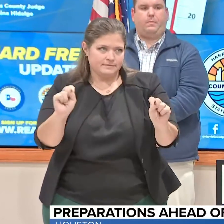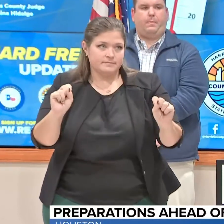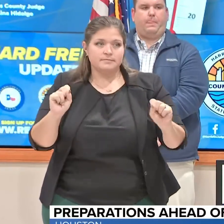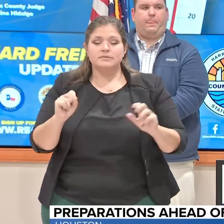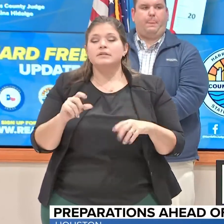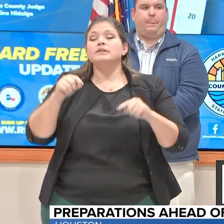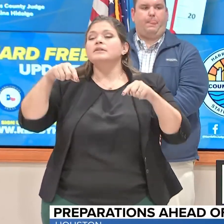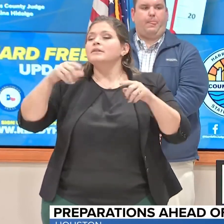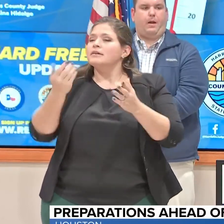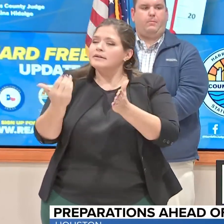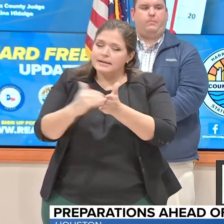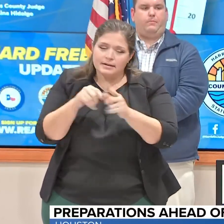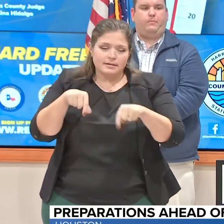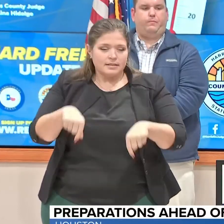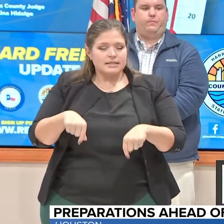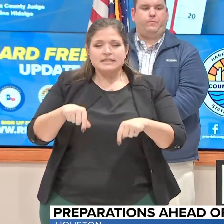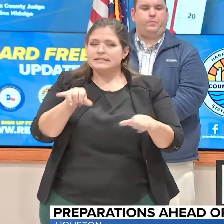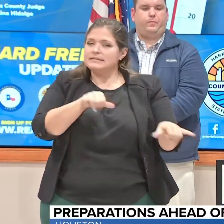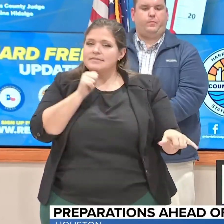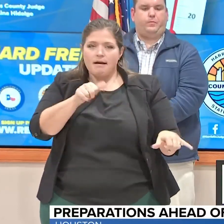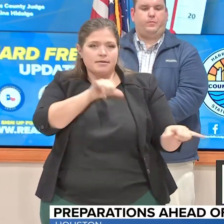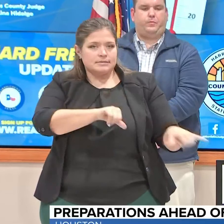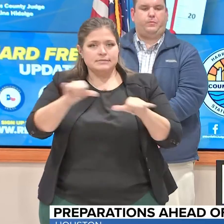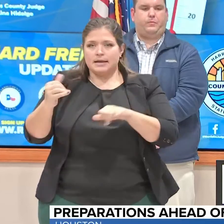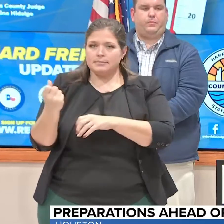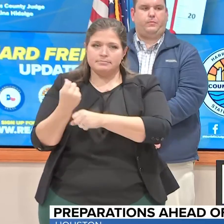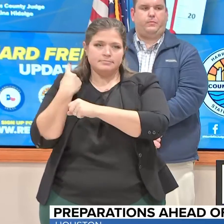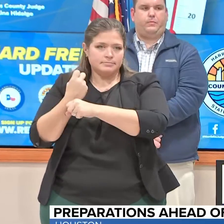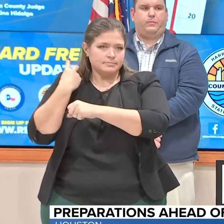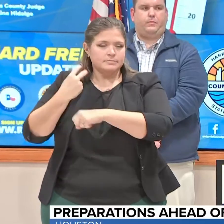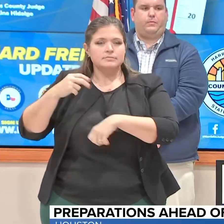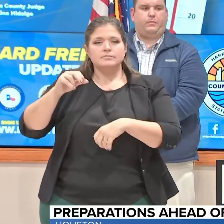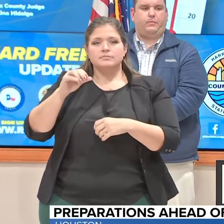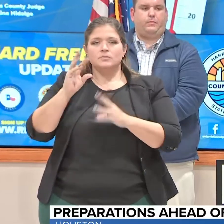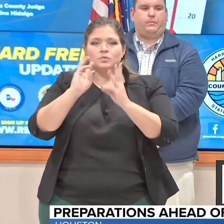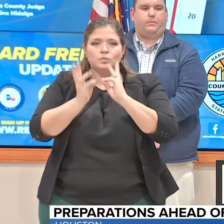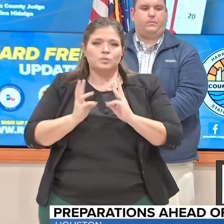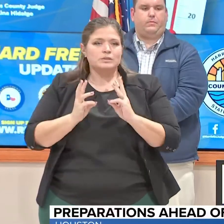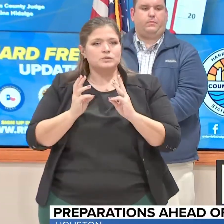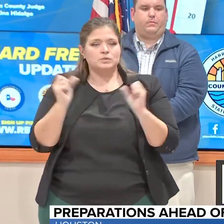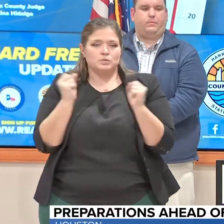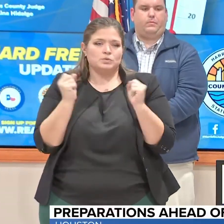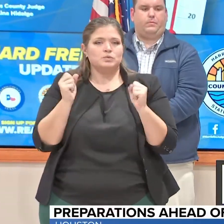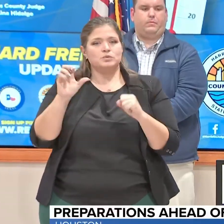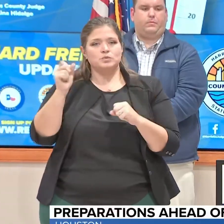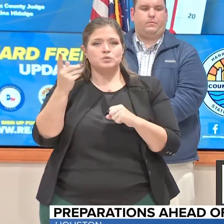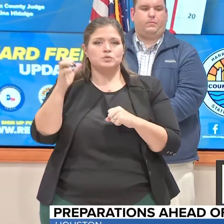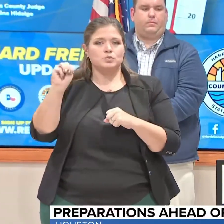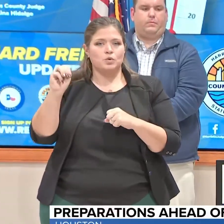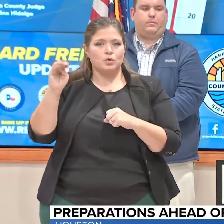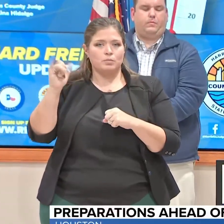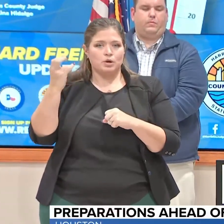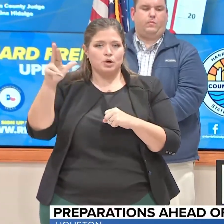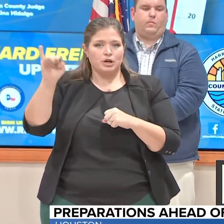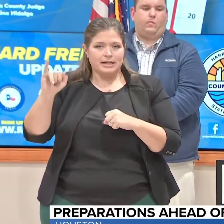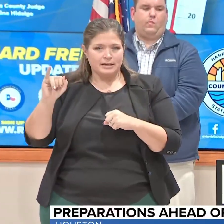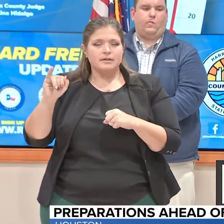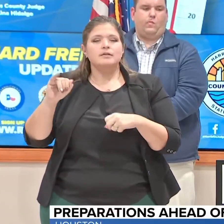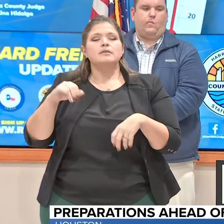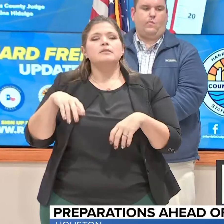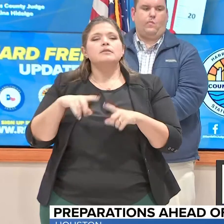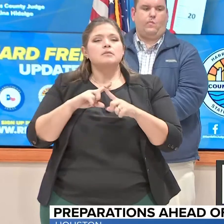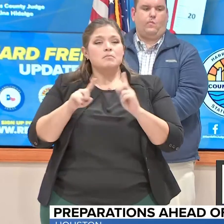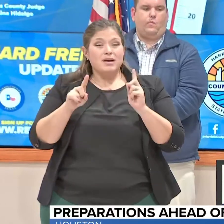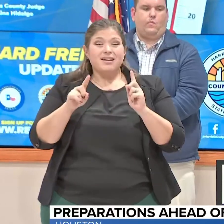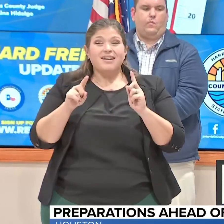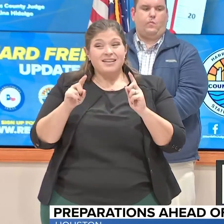is not Winter Storm Uri. We are not anticipating any precipitation, but we are concerned with those